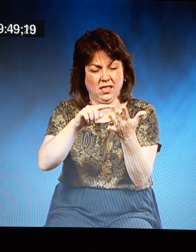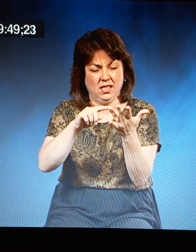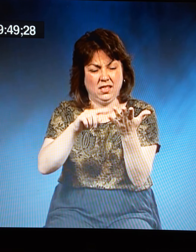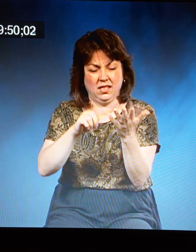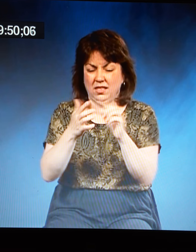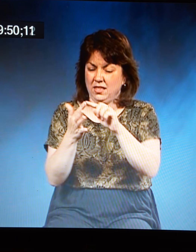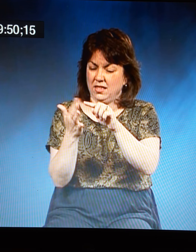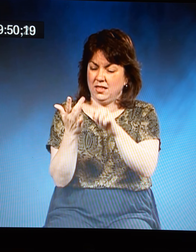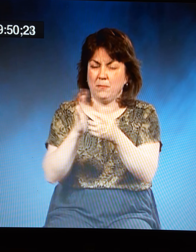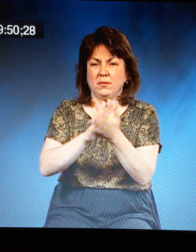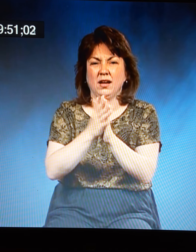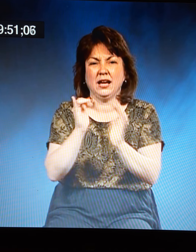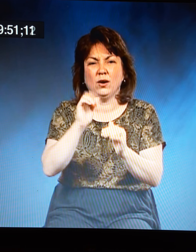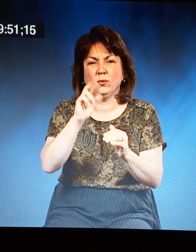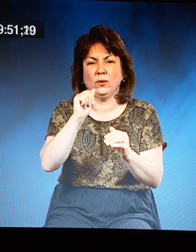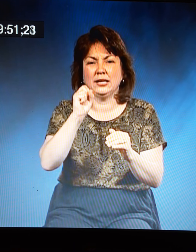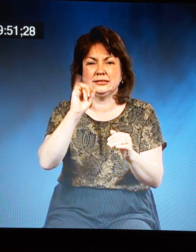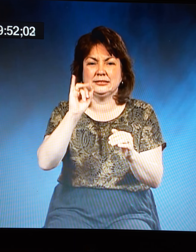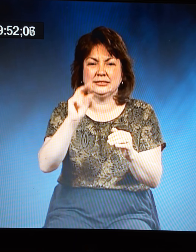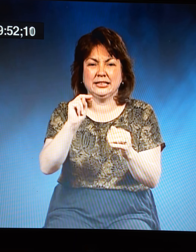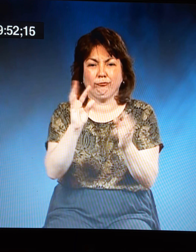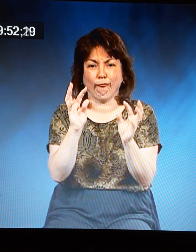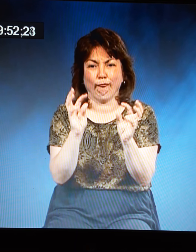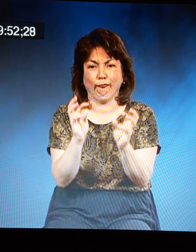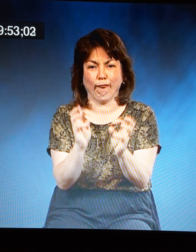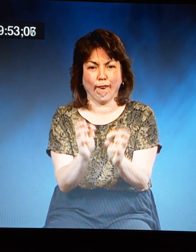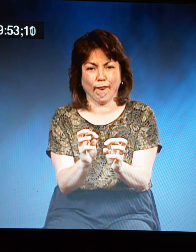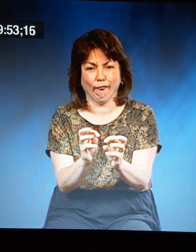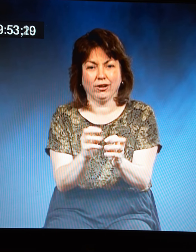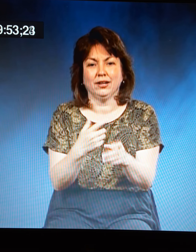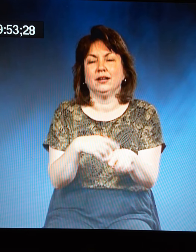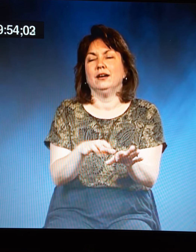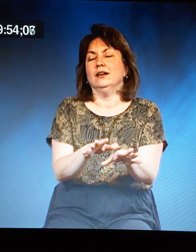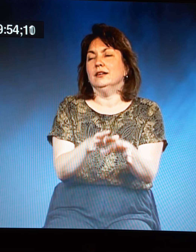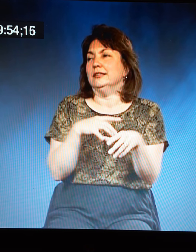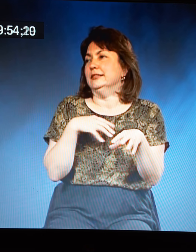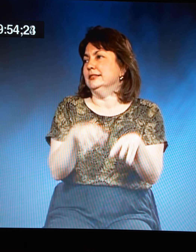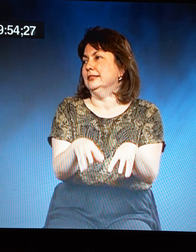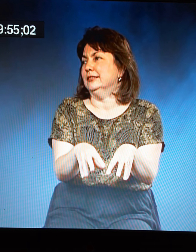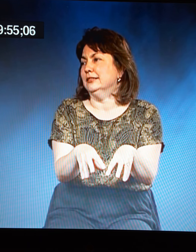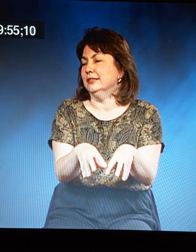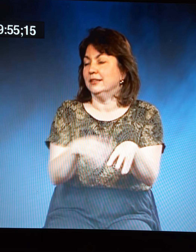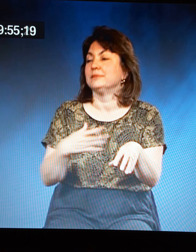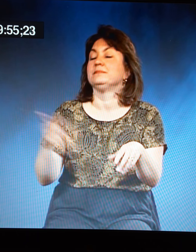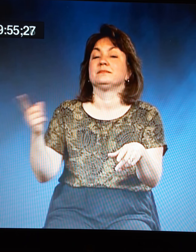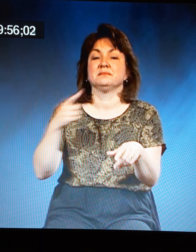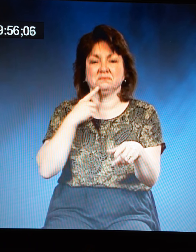By this time, my hands have been in this ice water for three or four hours. They turned so pruney, looked just like raisins.